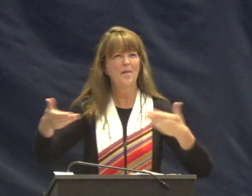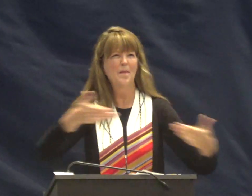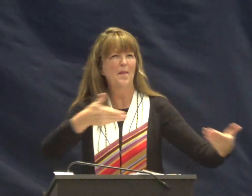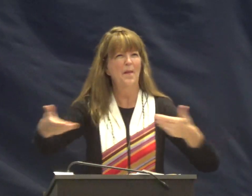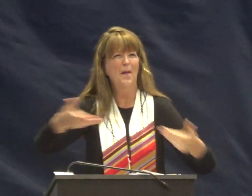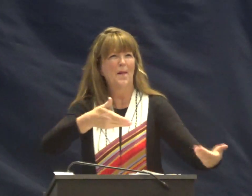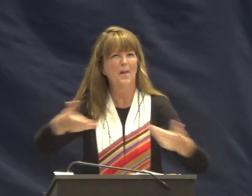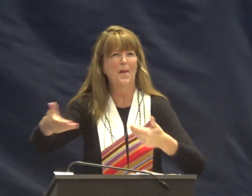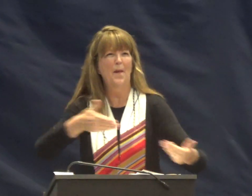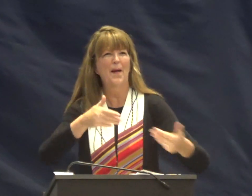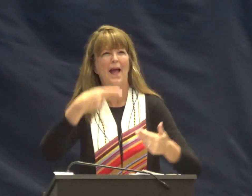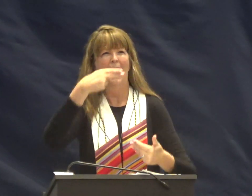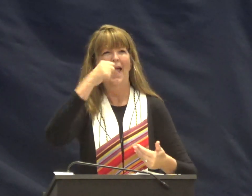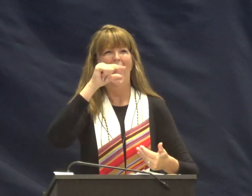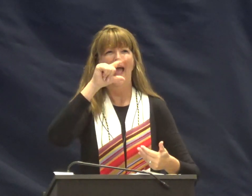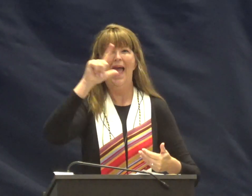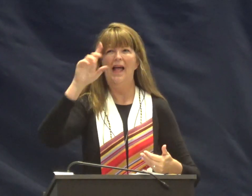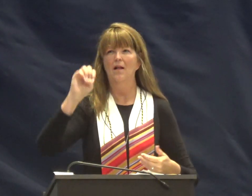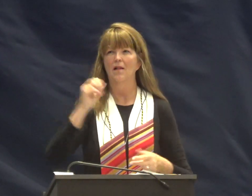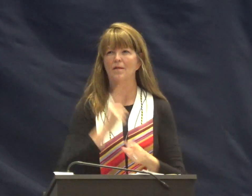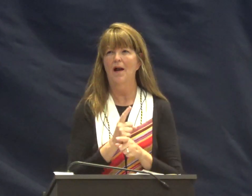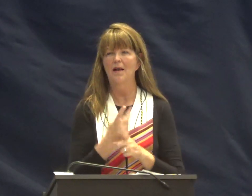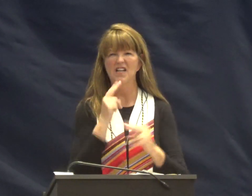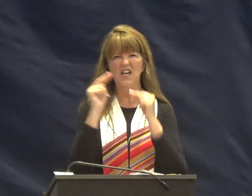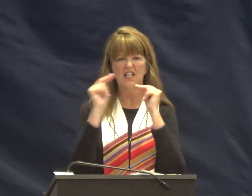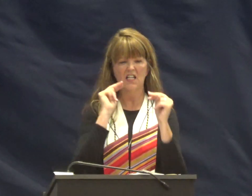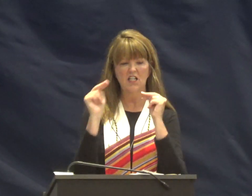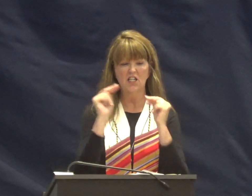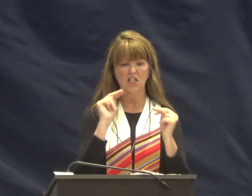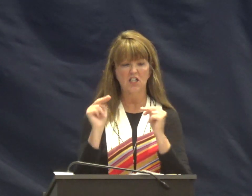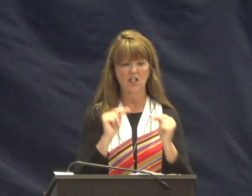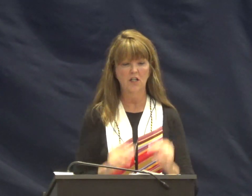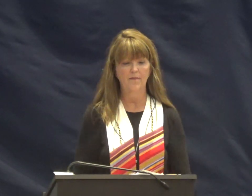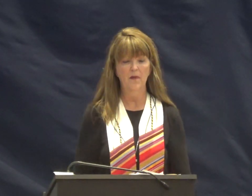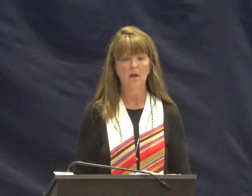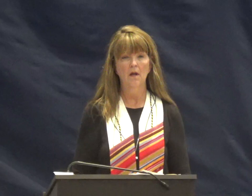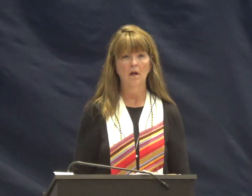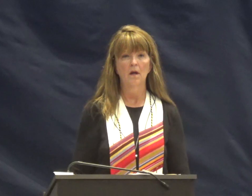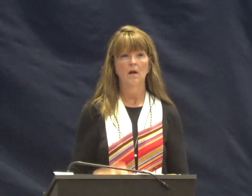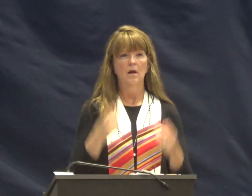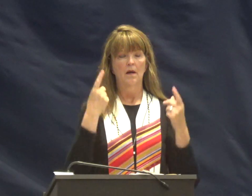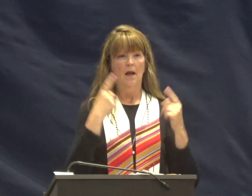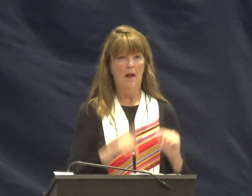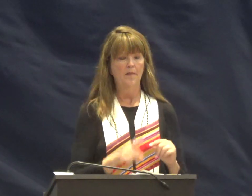for $20 and you offer less, and they like to go back and forth and haggle.